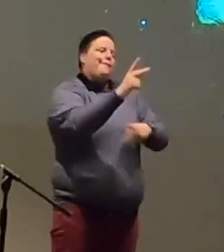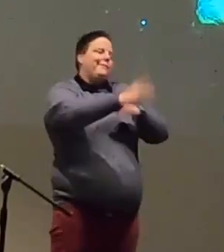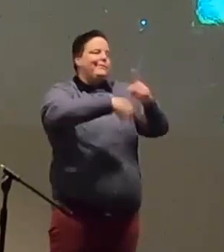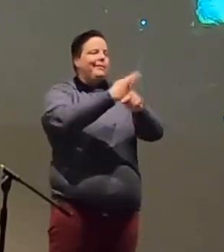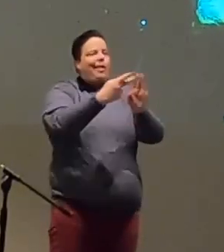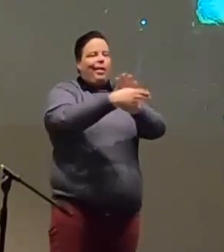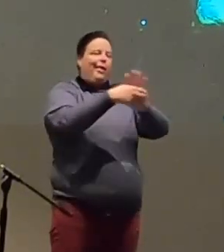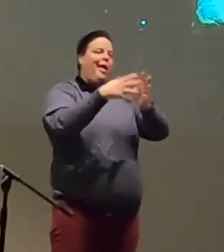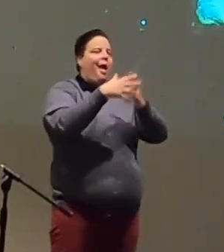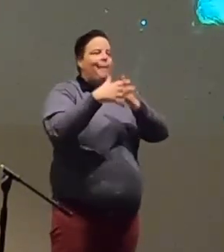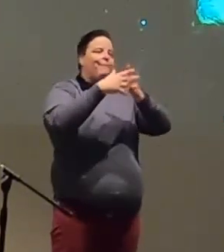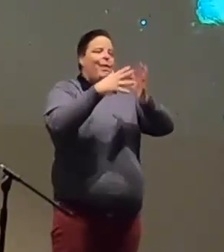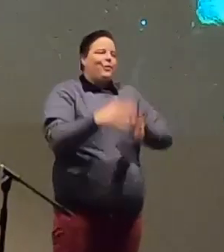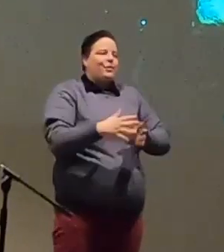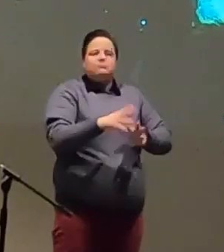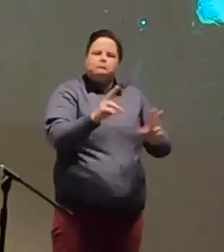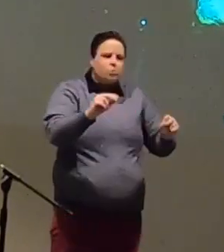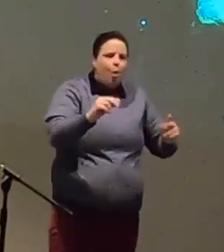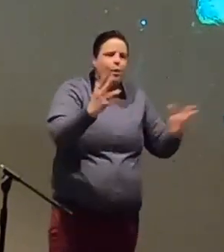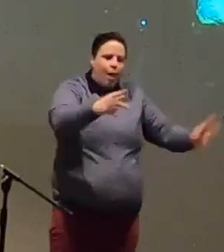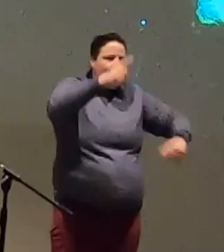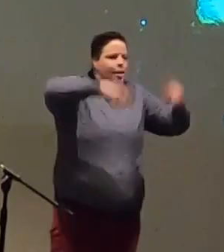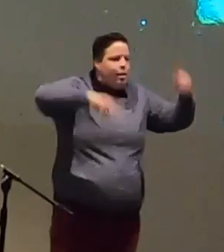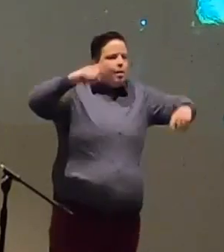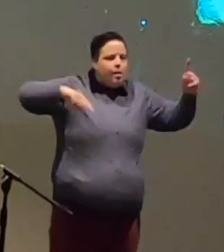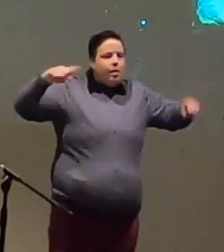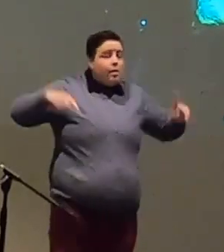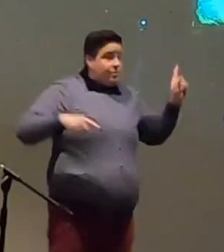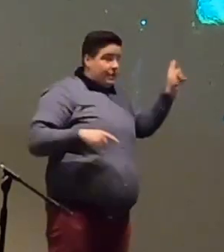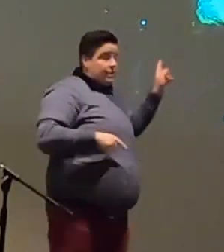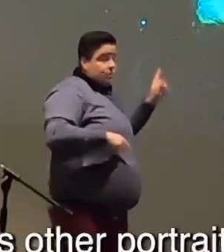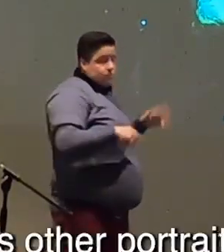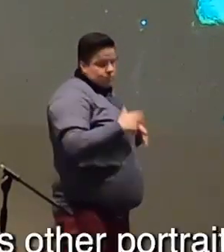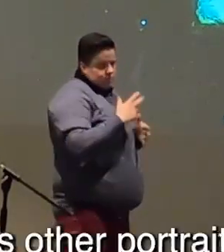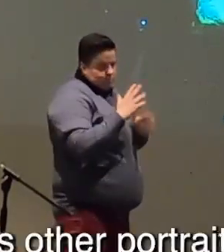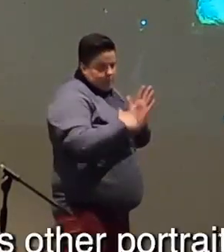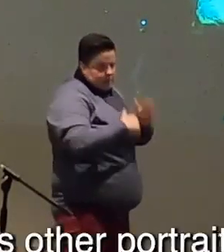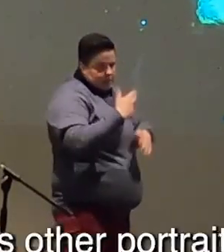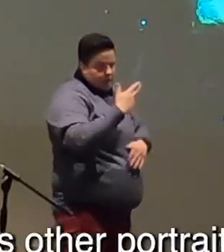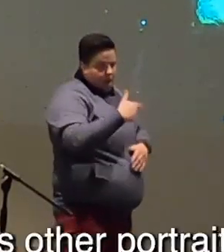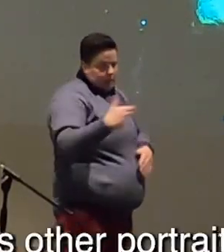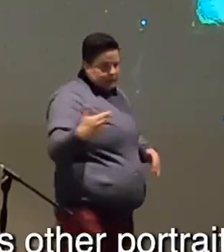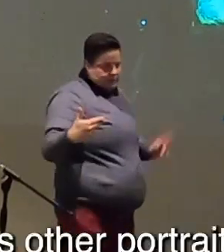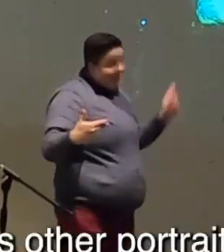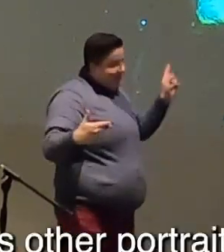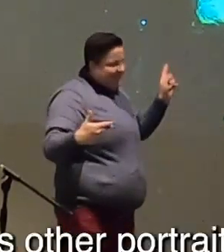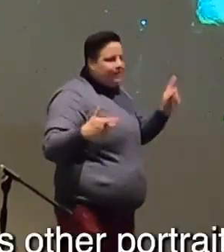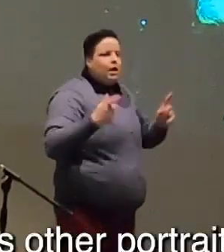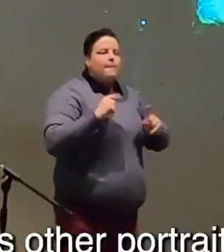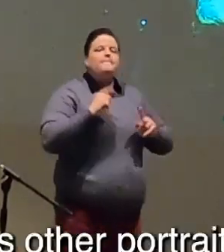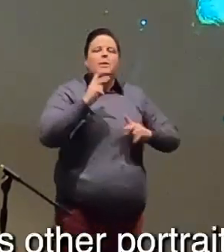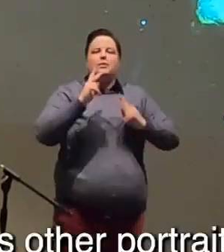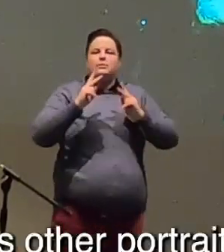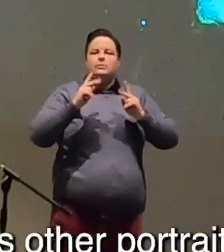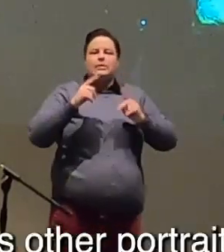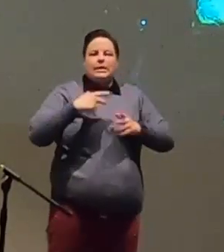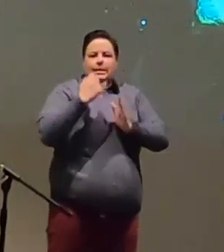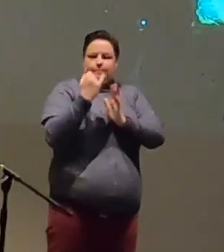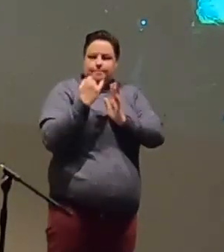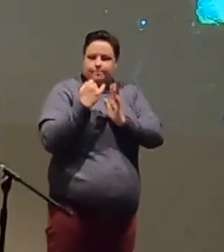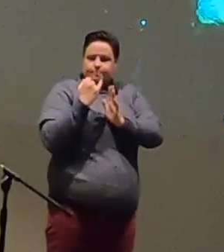or one type of person. Although this was painted in Holland, his other portraits depict all walks of different